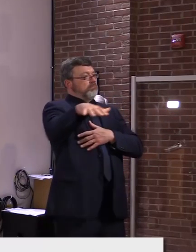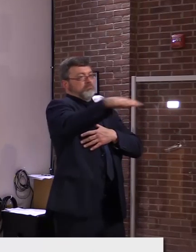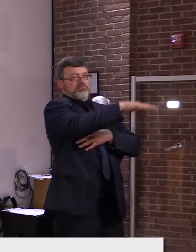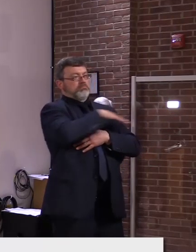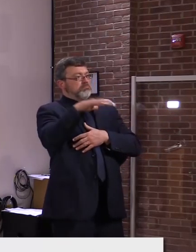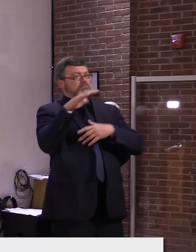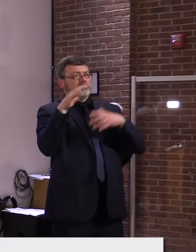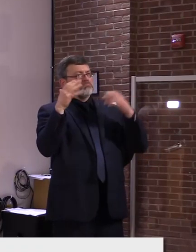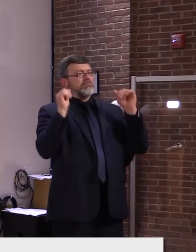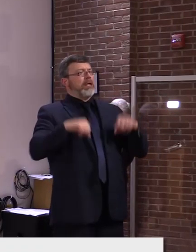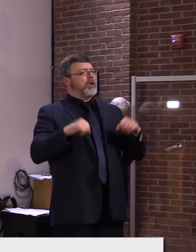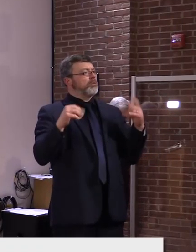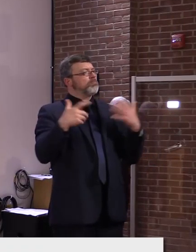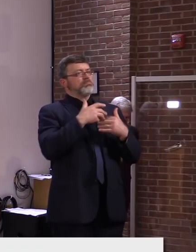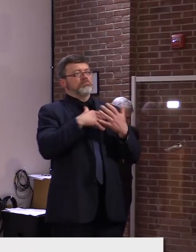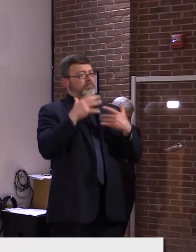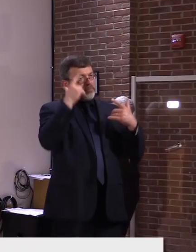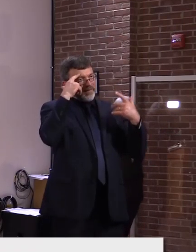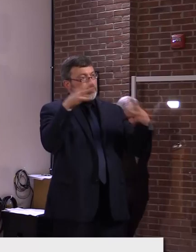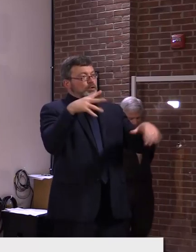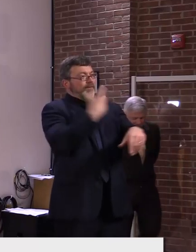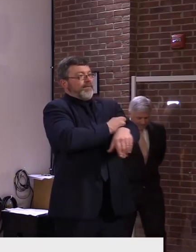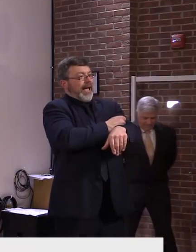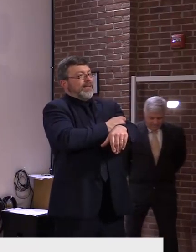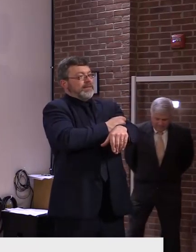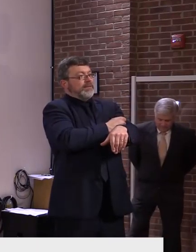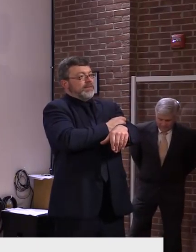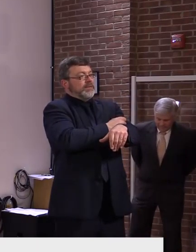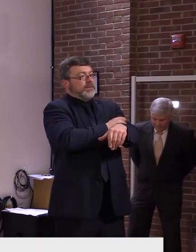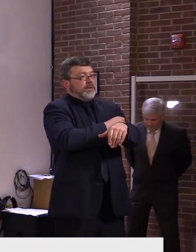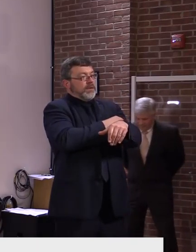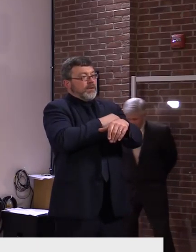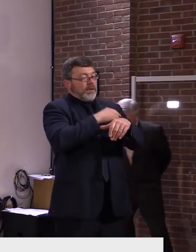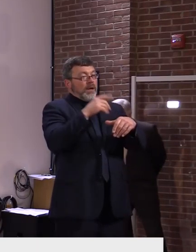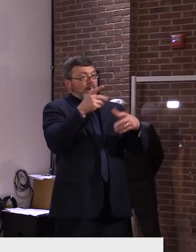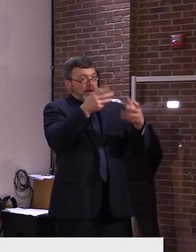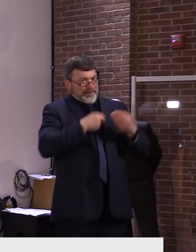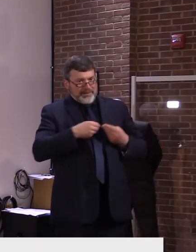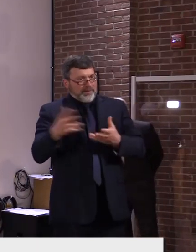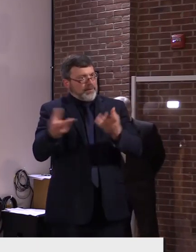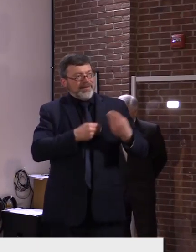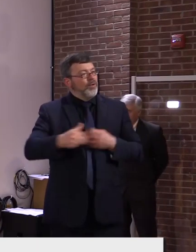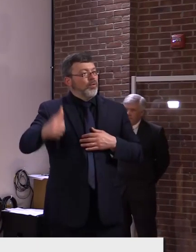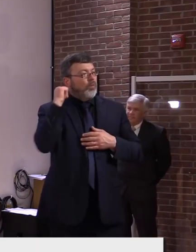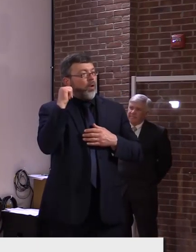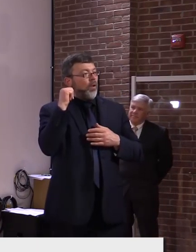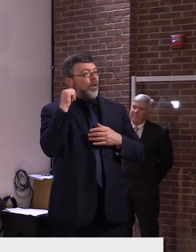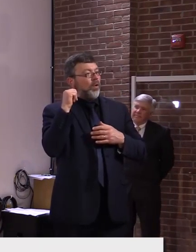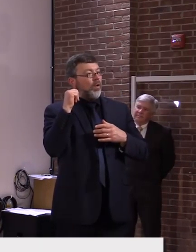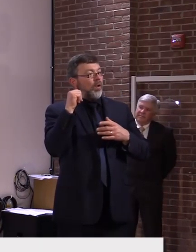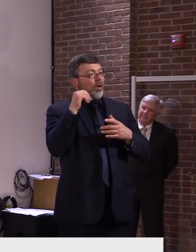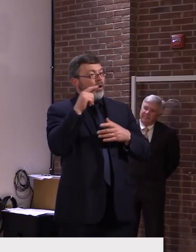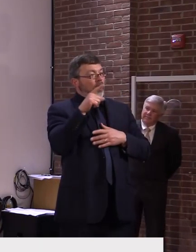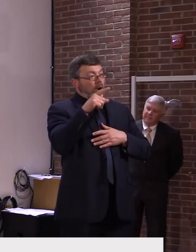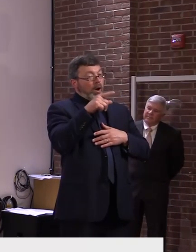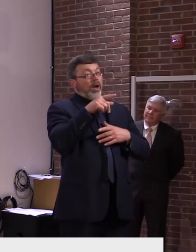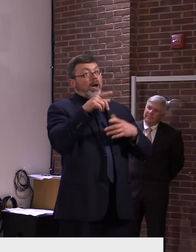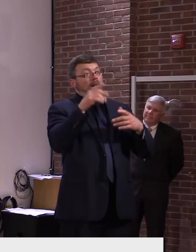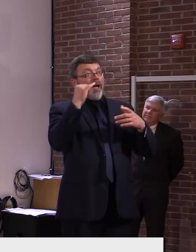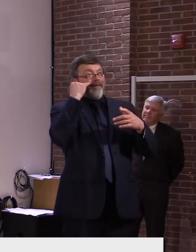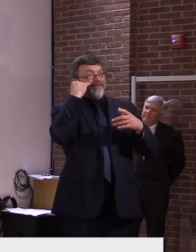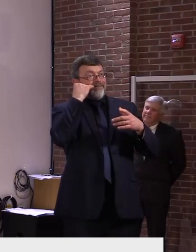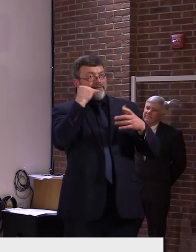to do. We're recognizing that even in very vulnerable settings, a high vaccination rate of the residents still